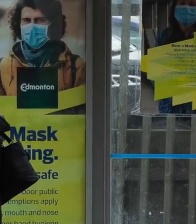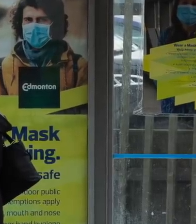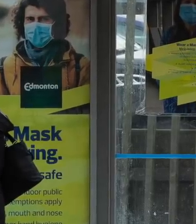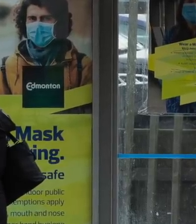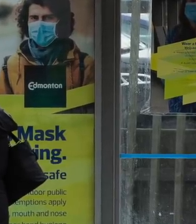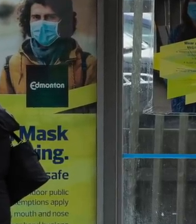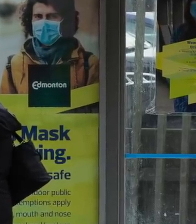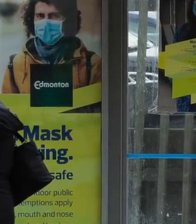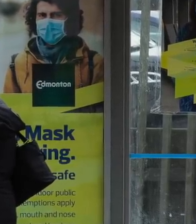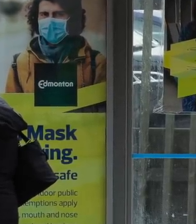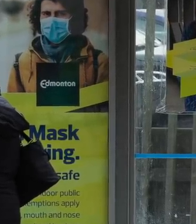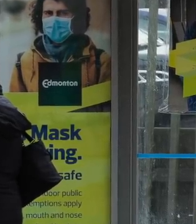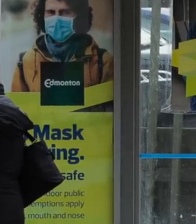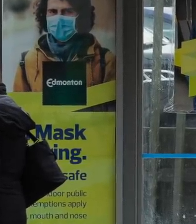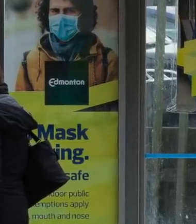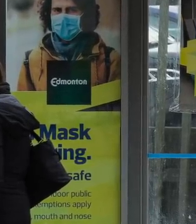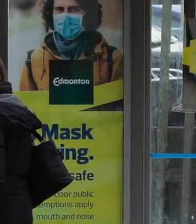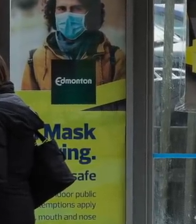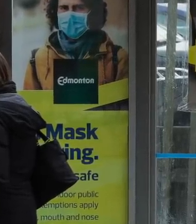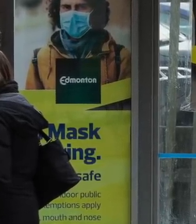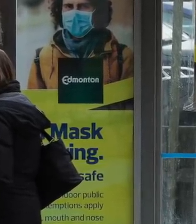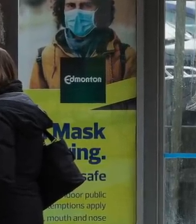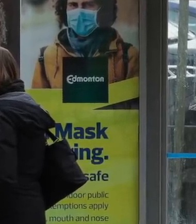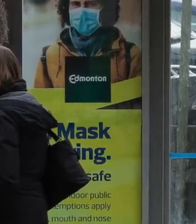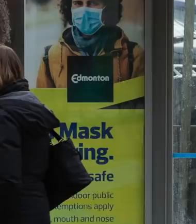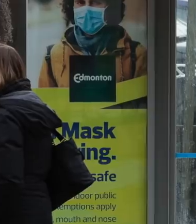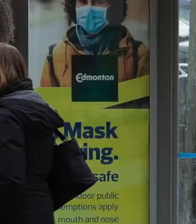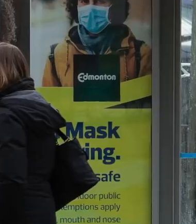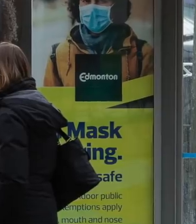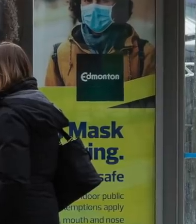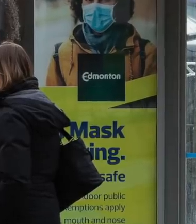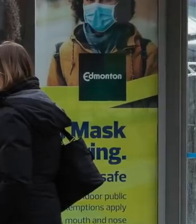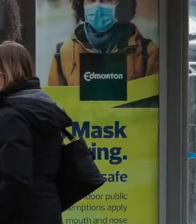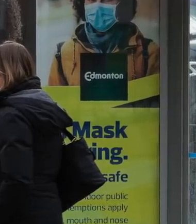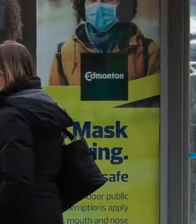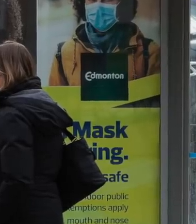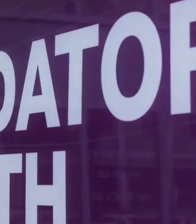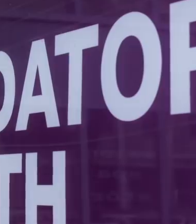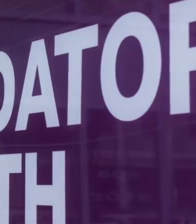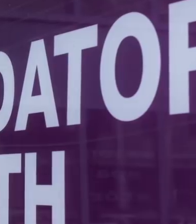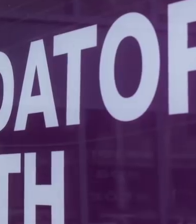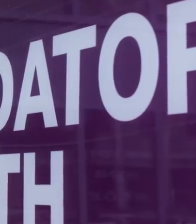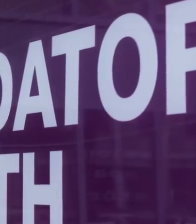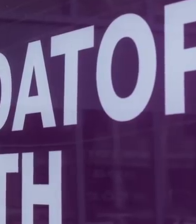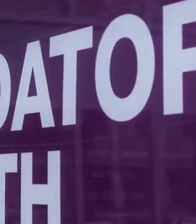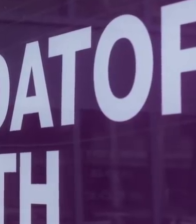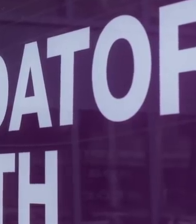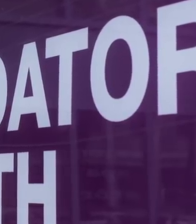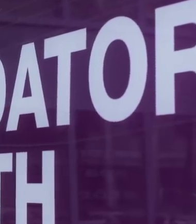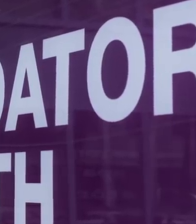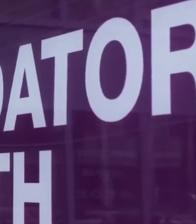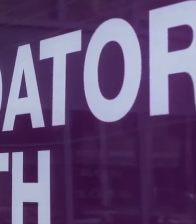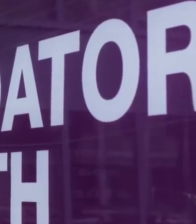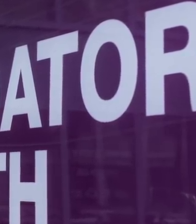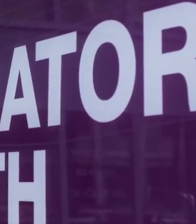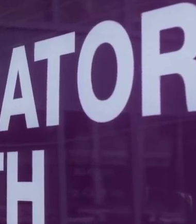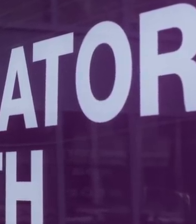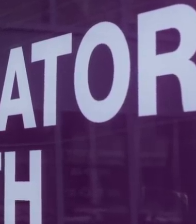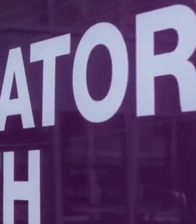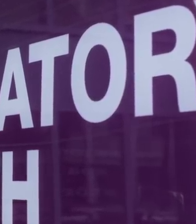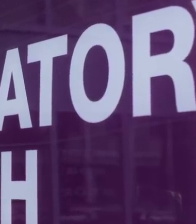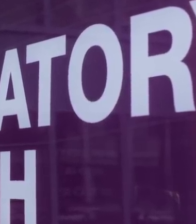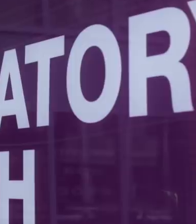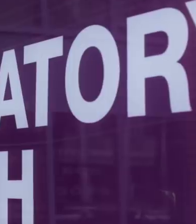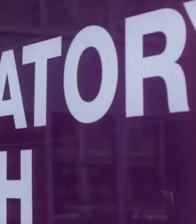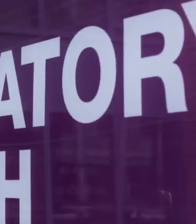is declining, but it is still far above the 1 to 3% that we saw for most of the summer and fall. The